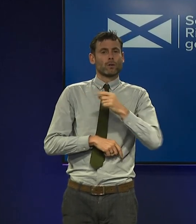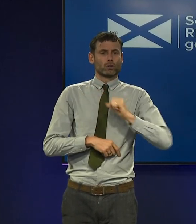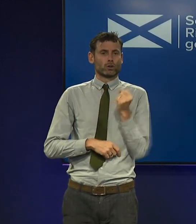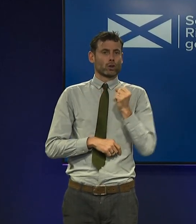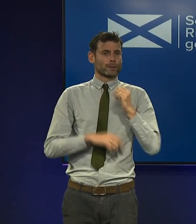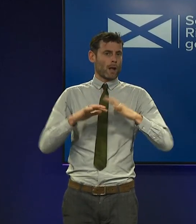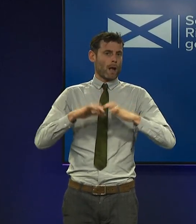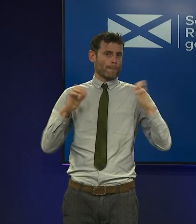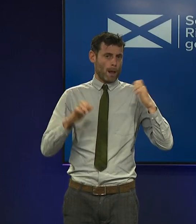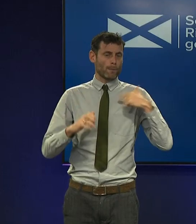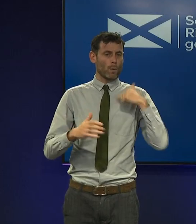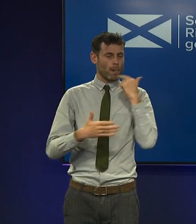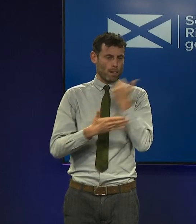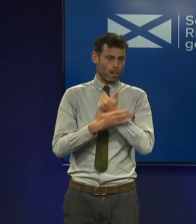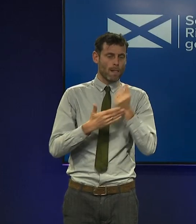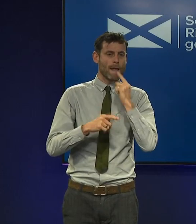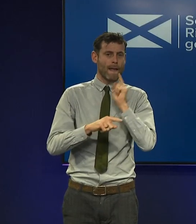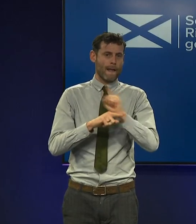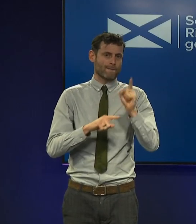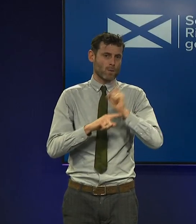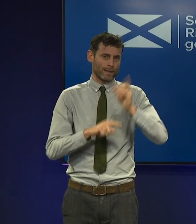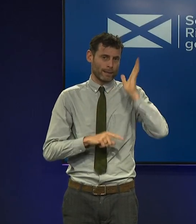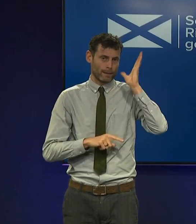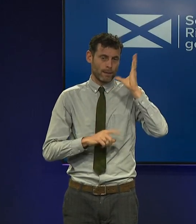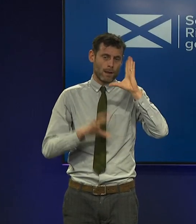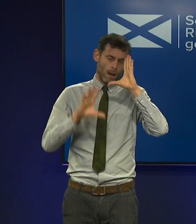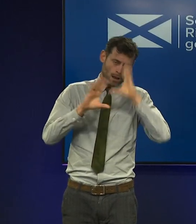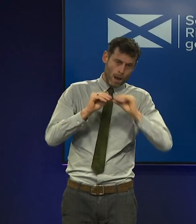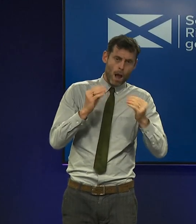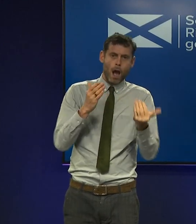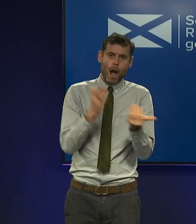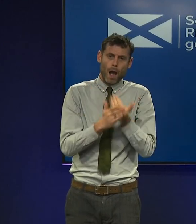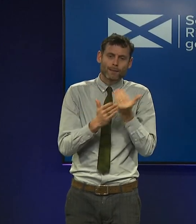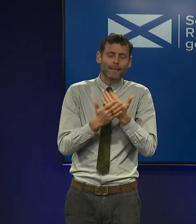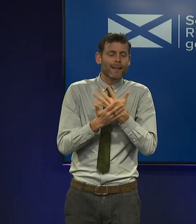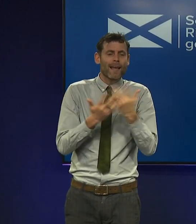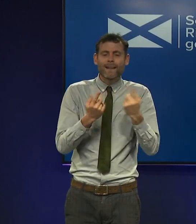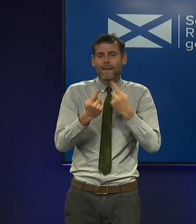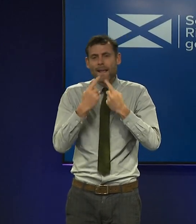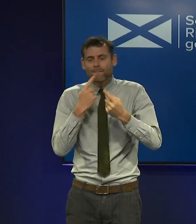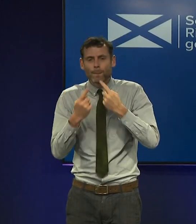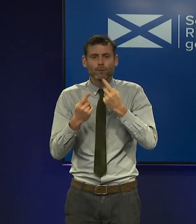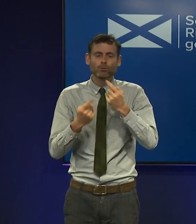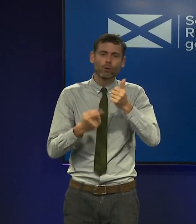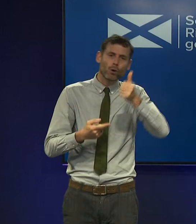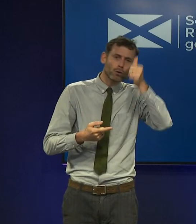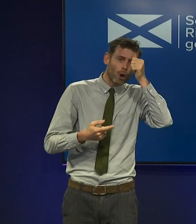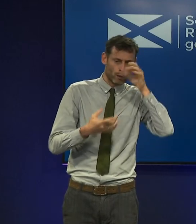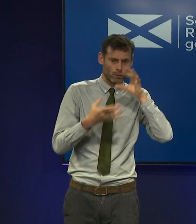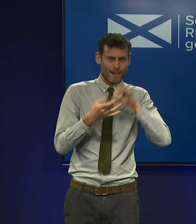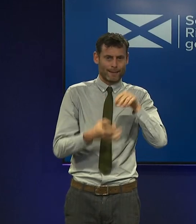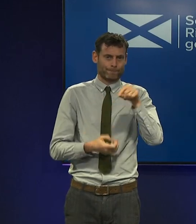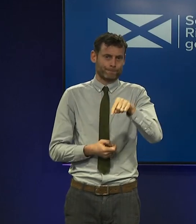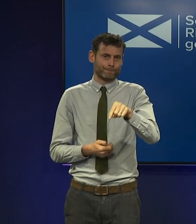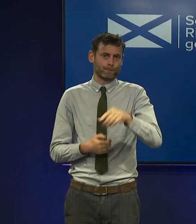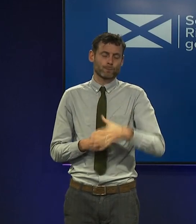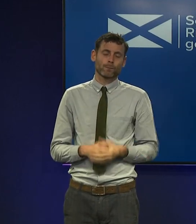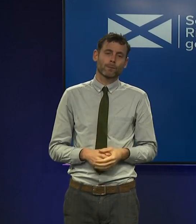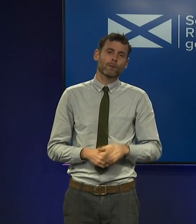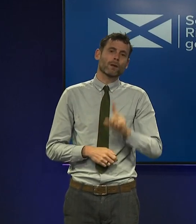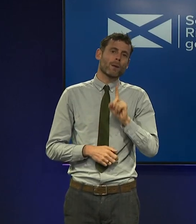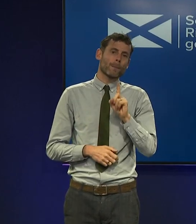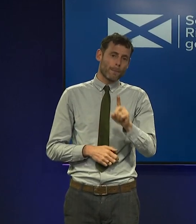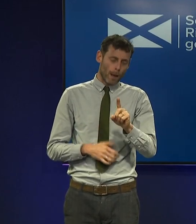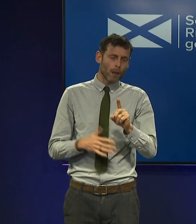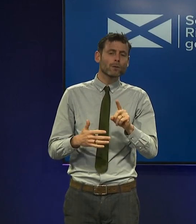Scottish Parliament, so I'll be able to share any further information or knowledge that we get between now and then at that point. But obviously